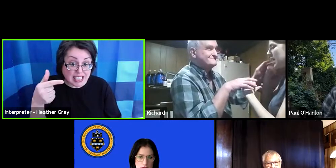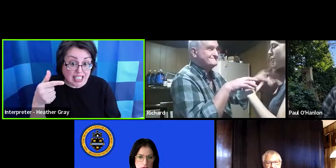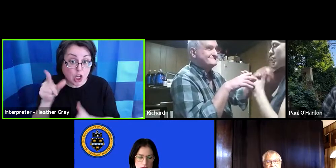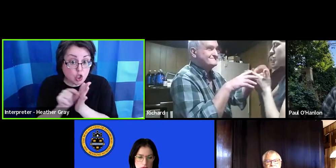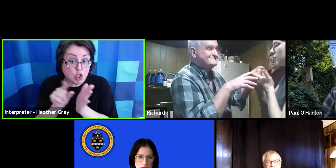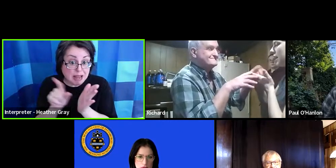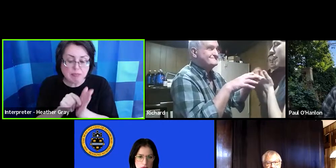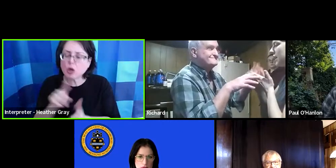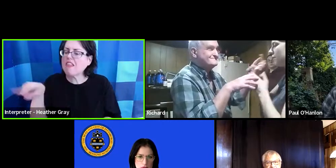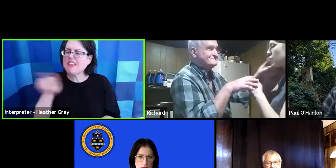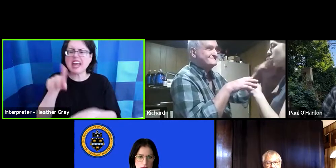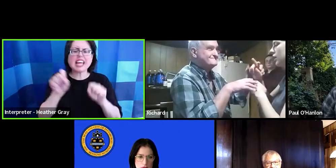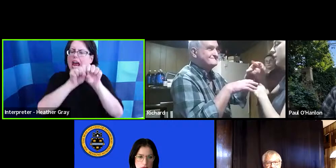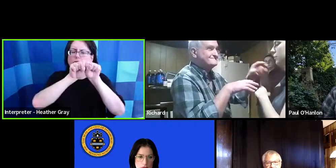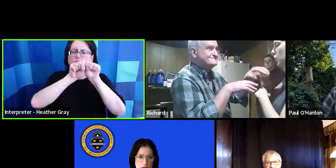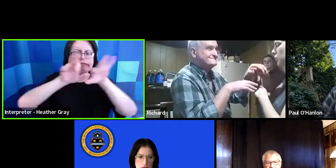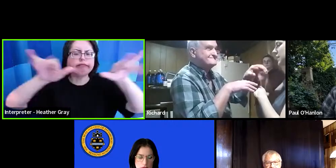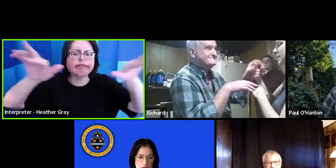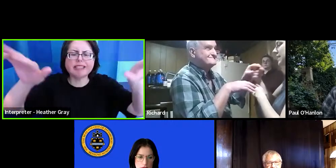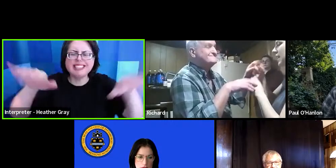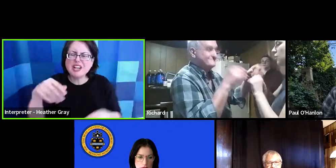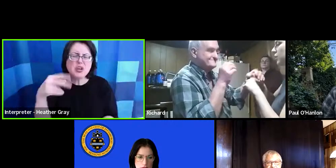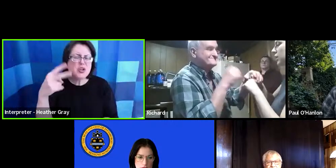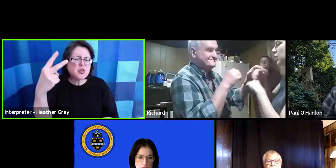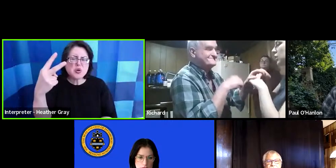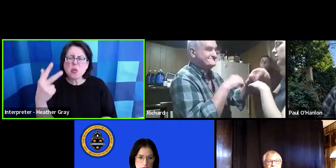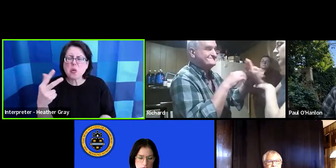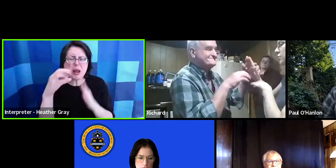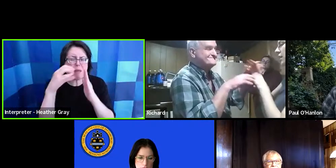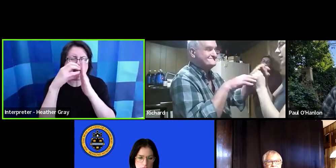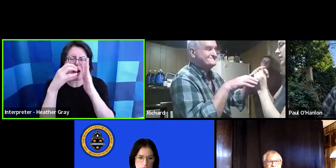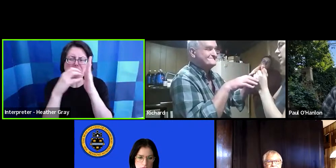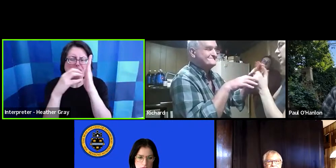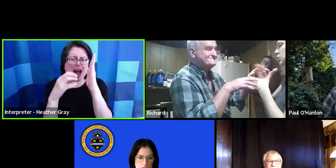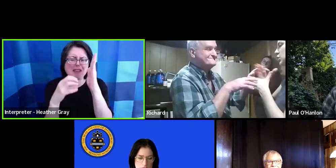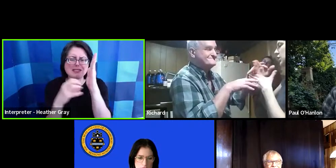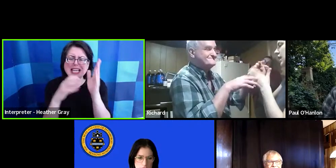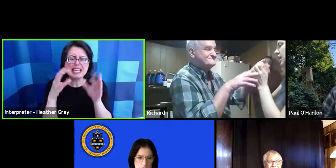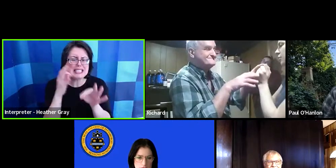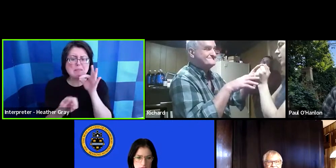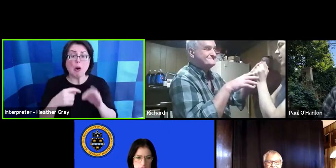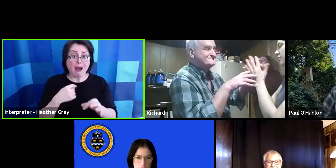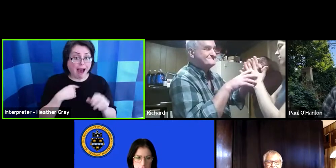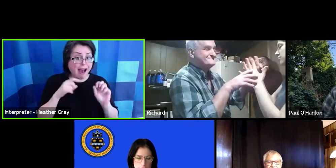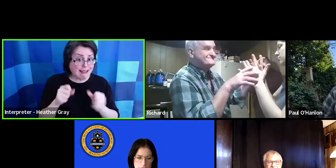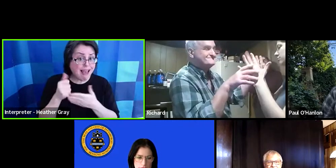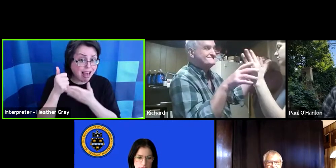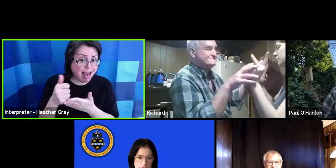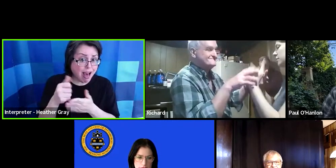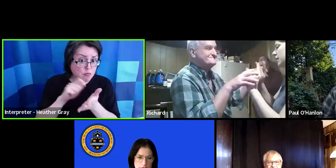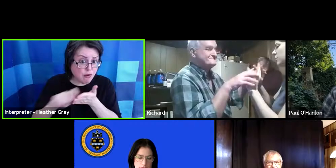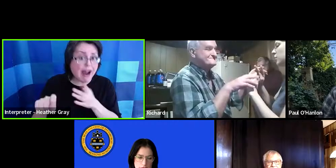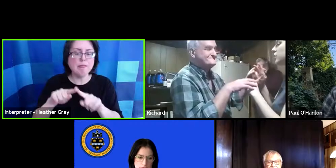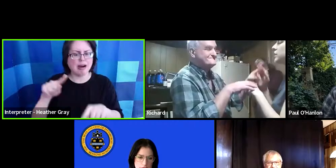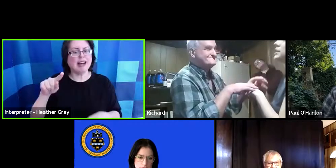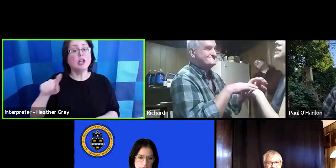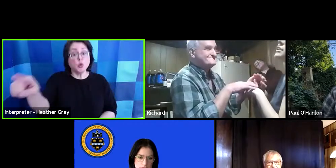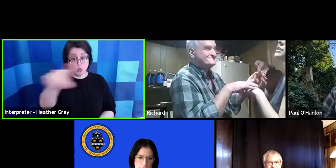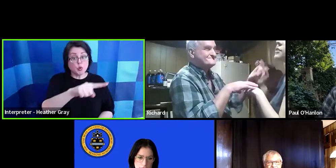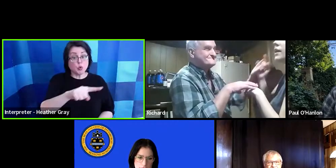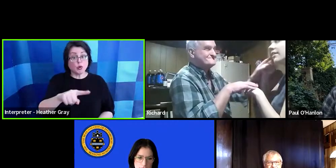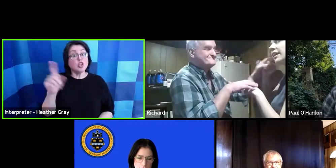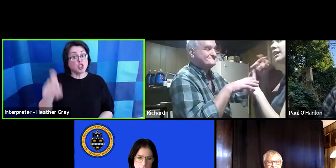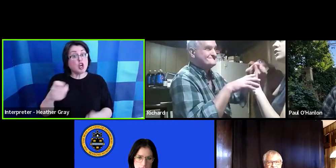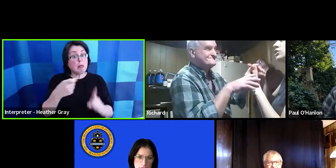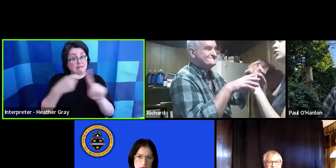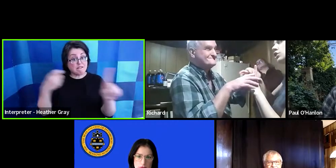very widely. It only has to be like 2-3 paragraphs. And if anybody needs my help with that, but I think it should come from the task force.